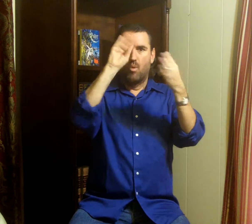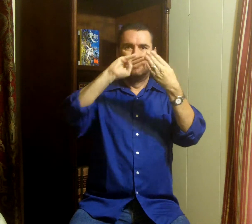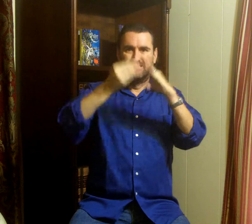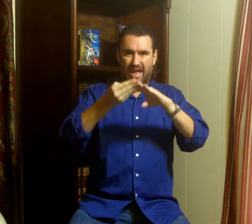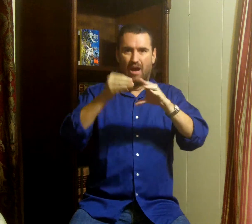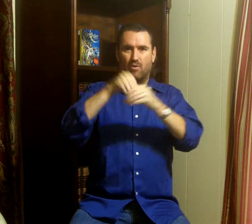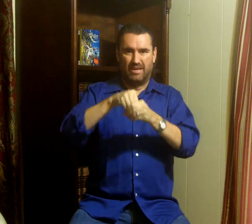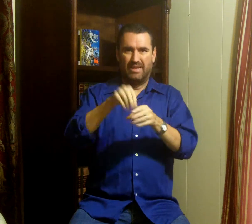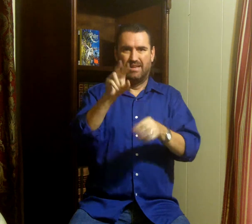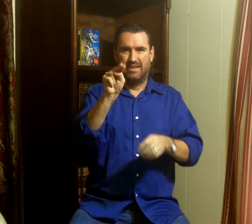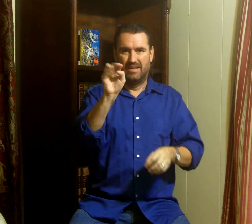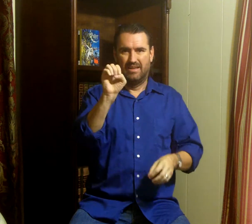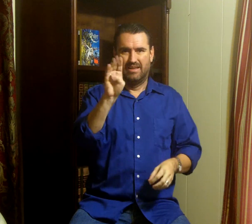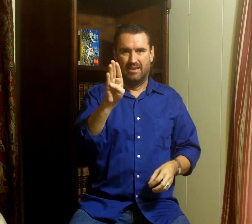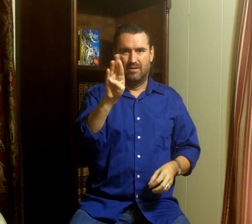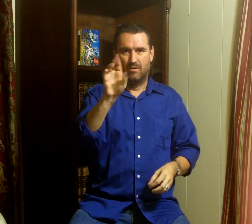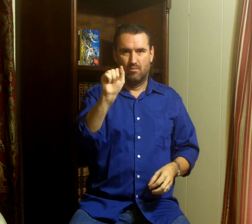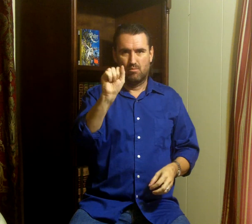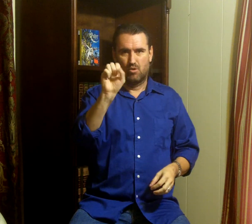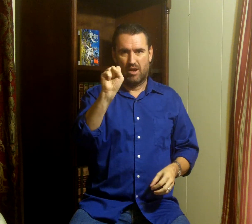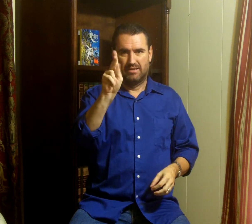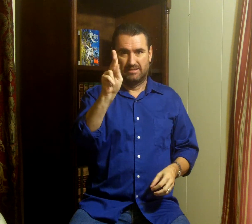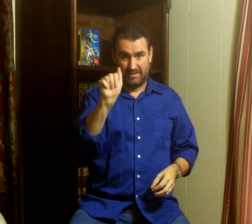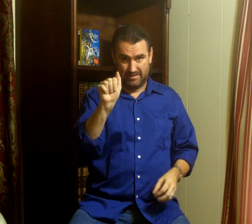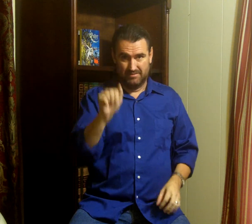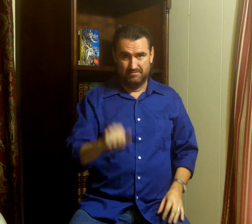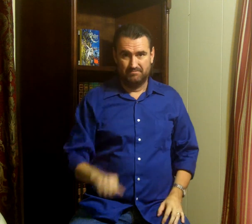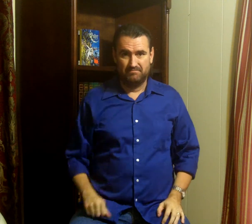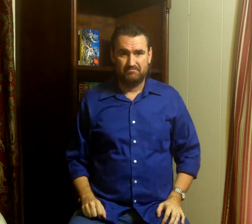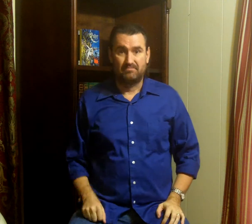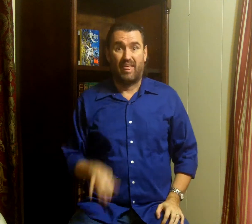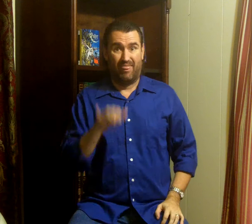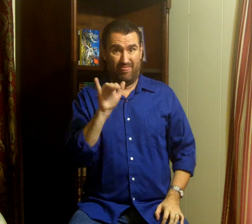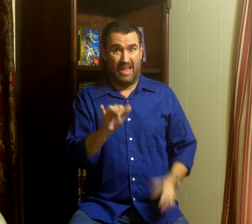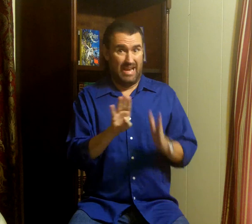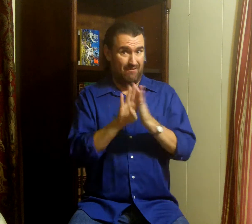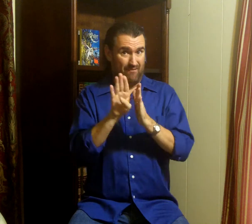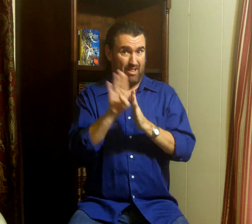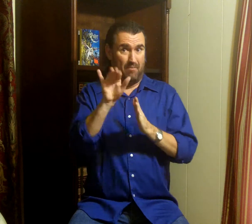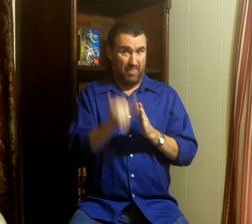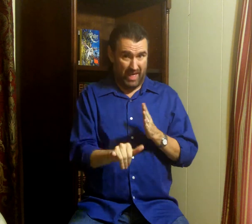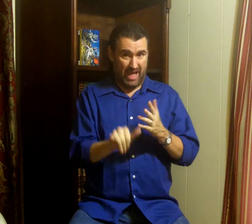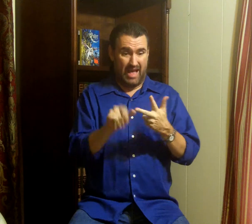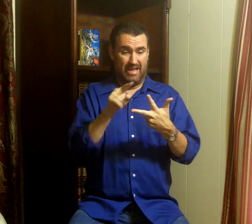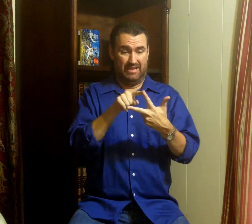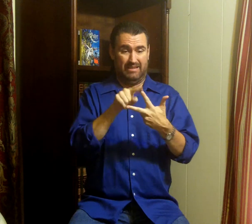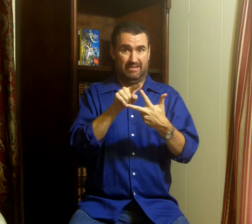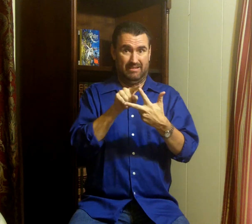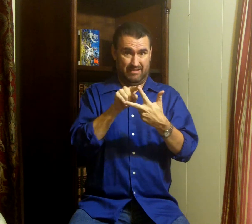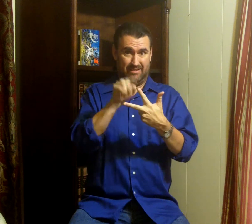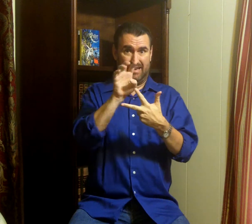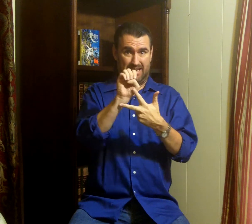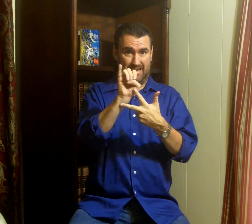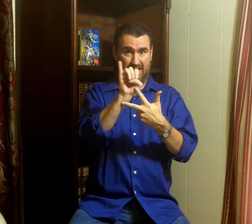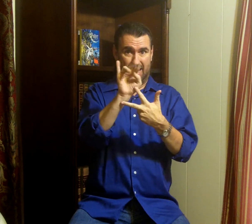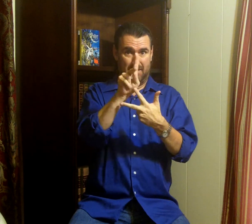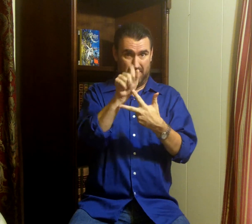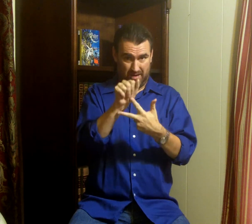behind, who created this assessment tool. And I think in the beginning it was meant to provide